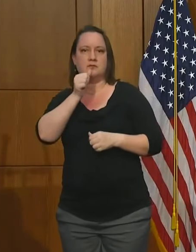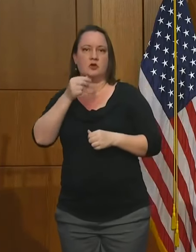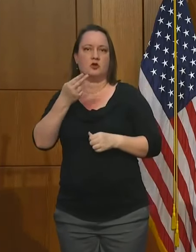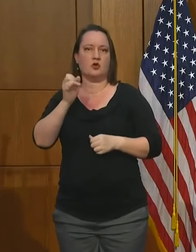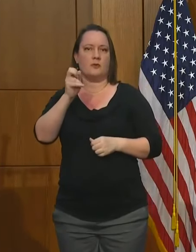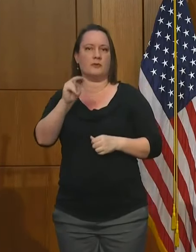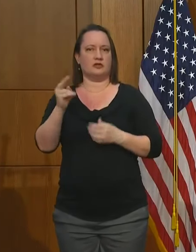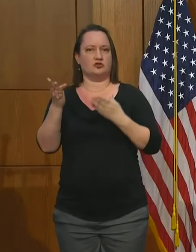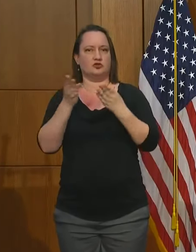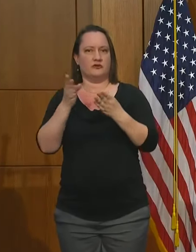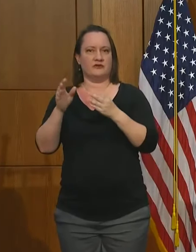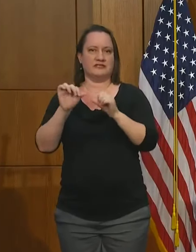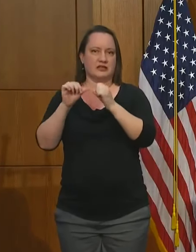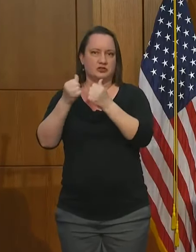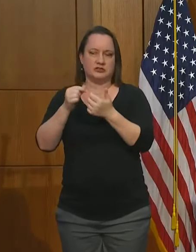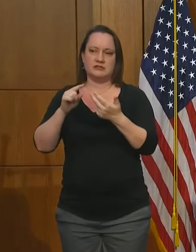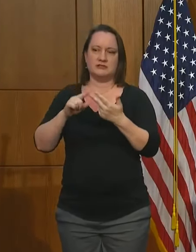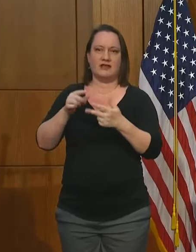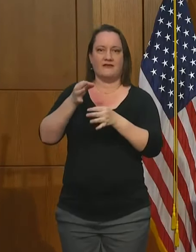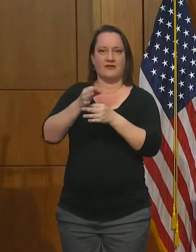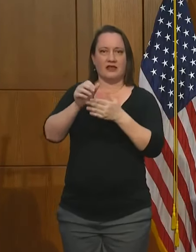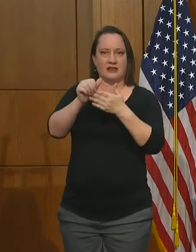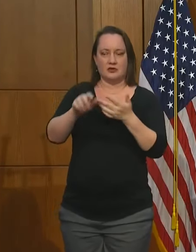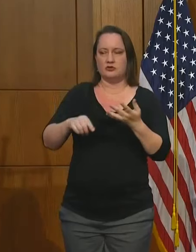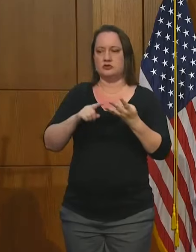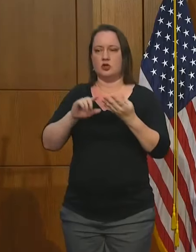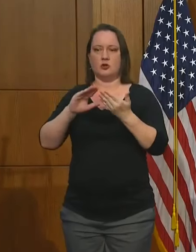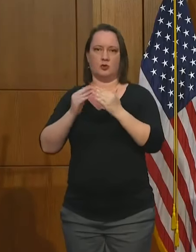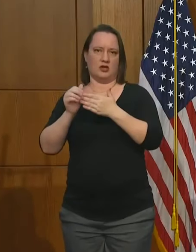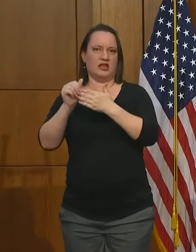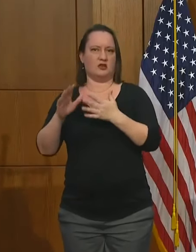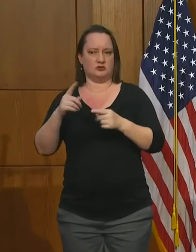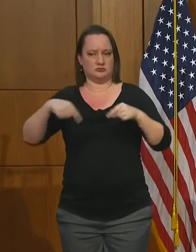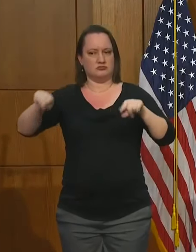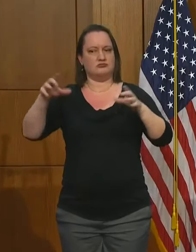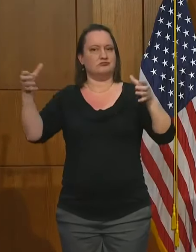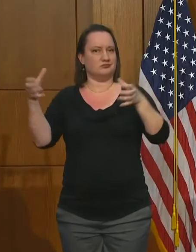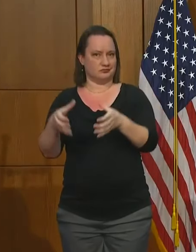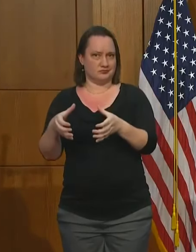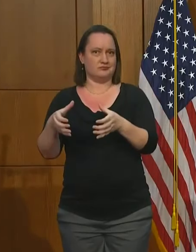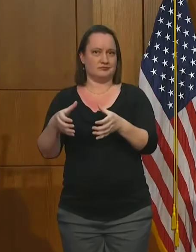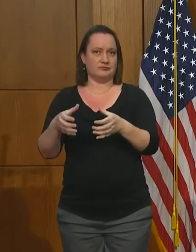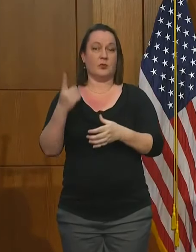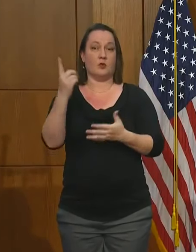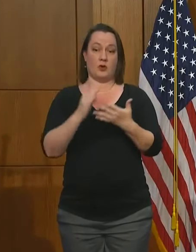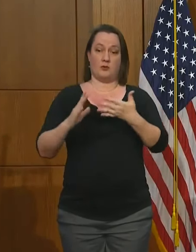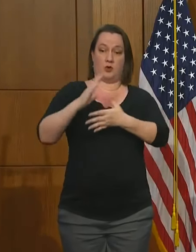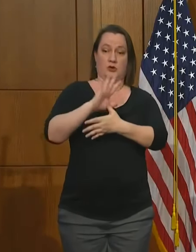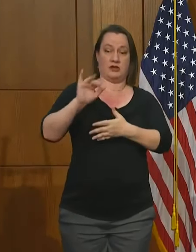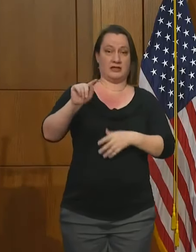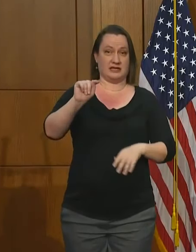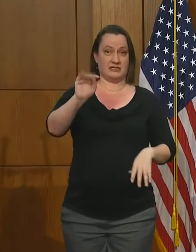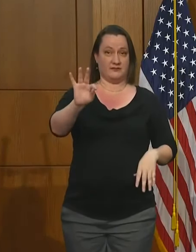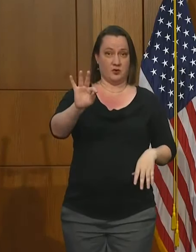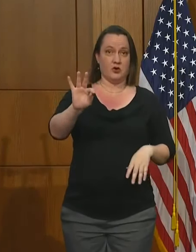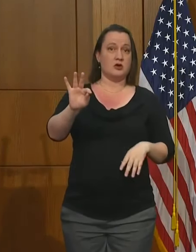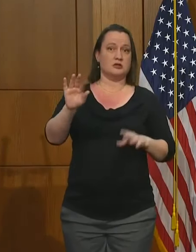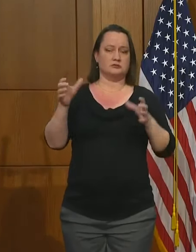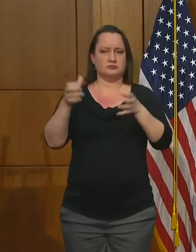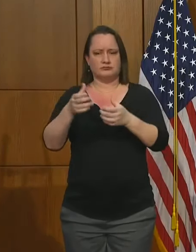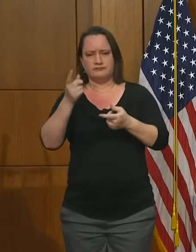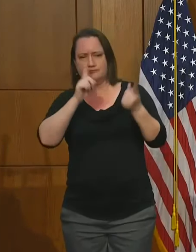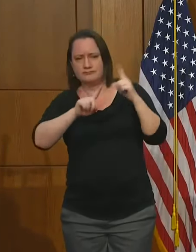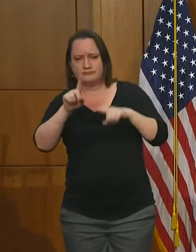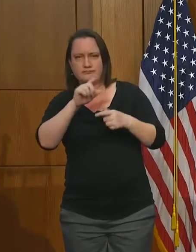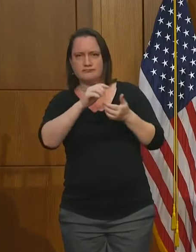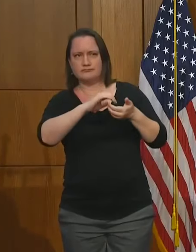agencies, faith leaders, and community leaders. One of the priorities of the Equity Task Force is to collaborate with local